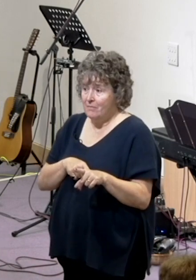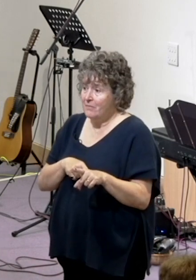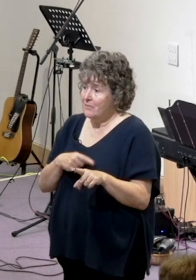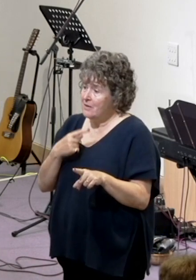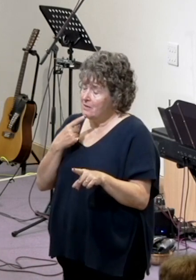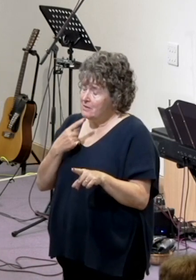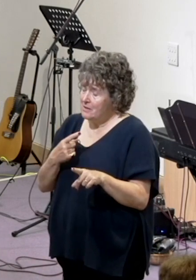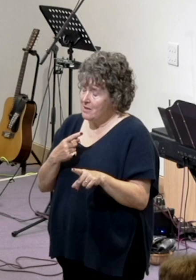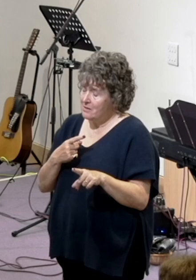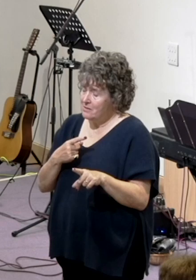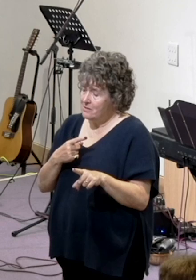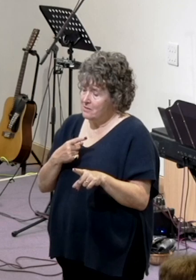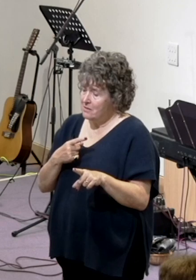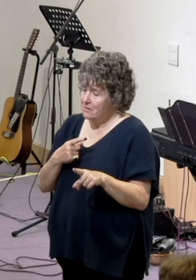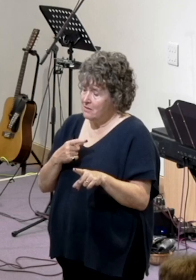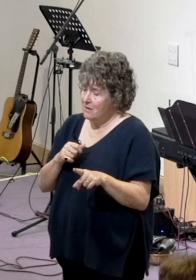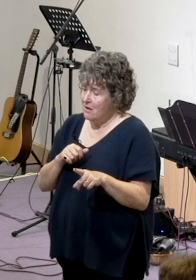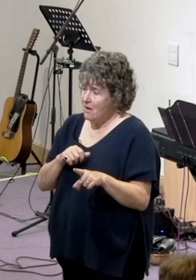says,